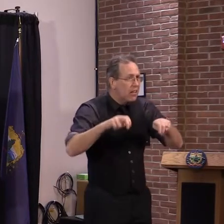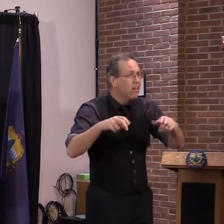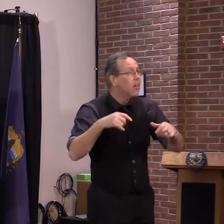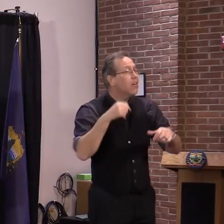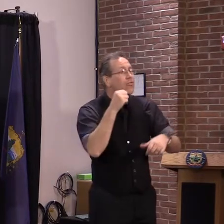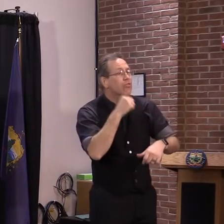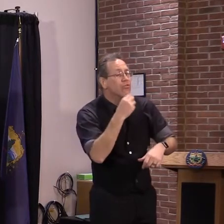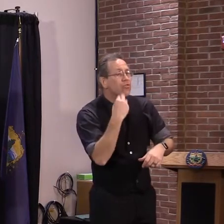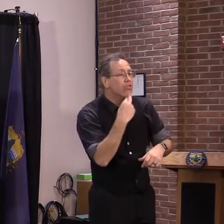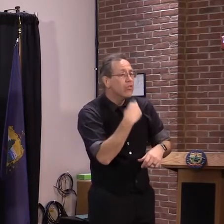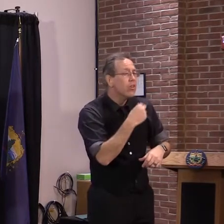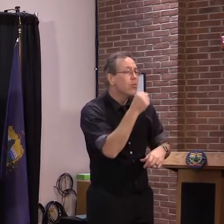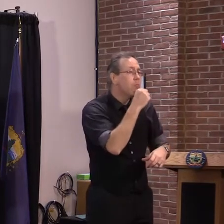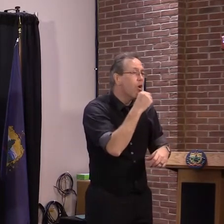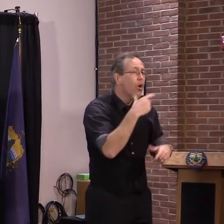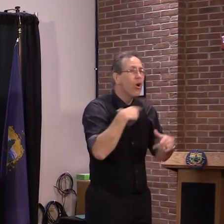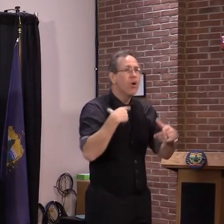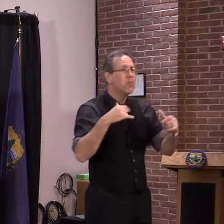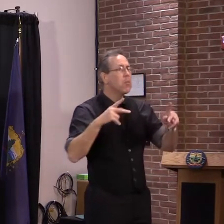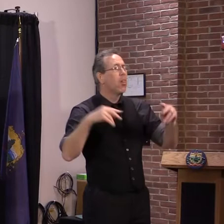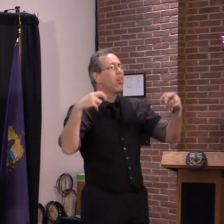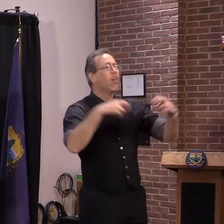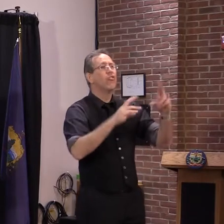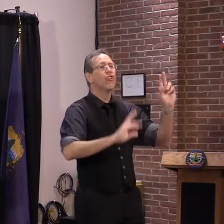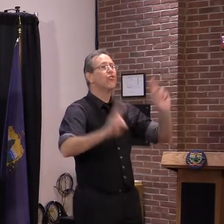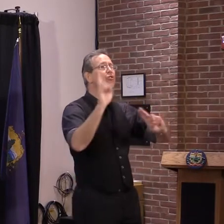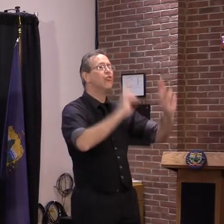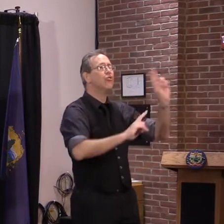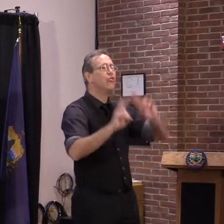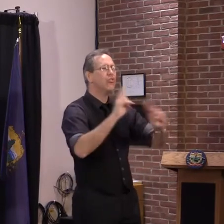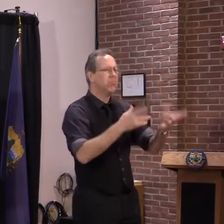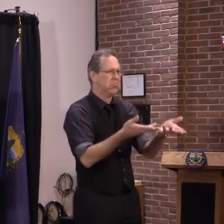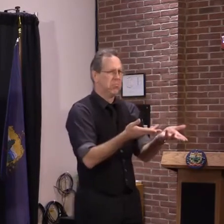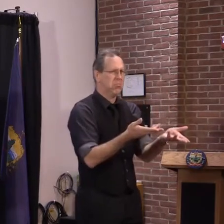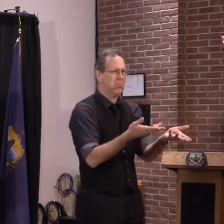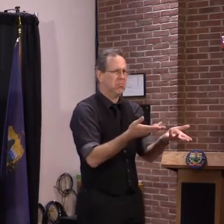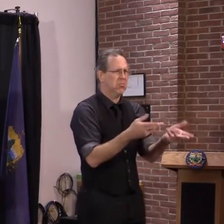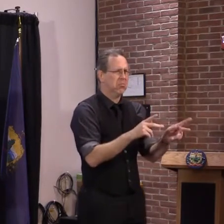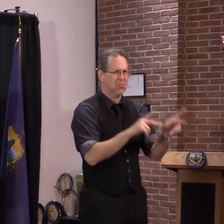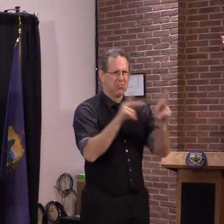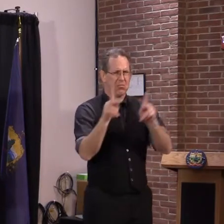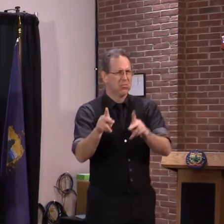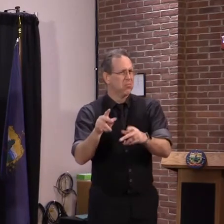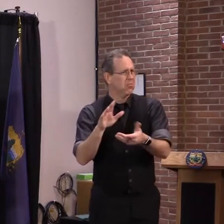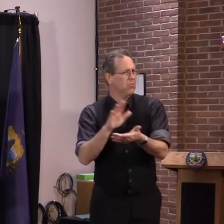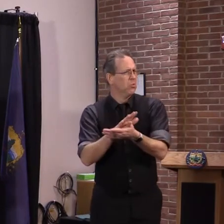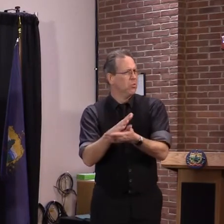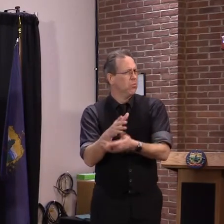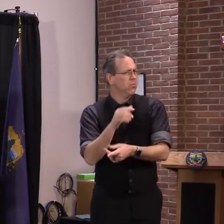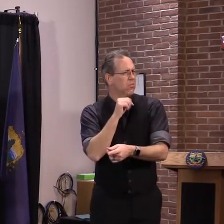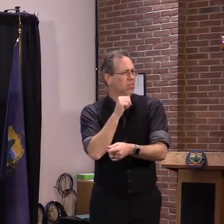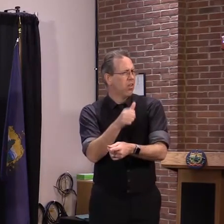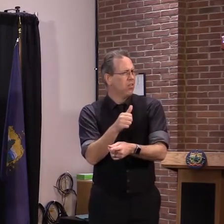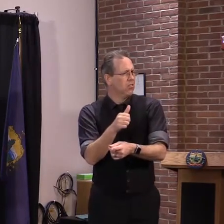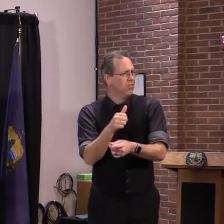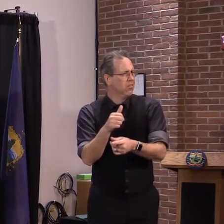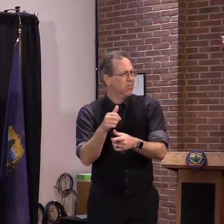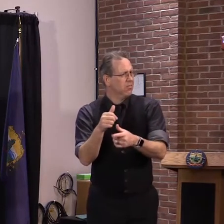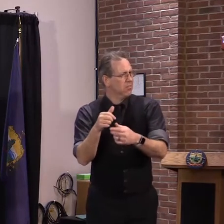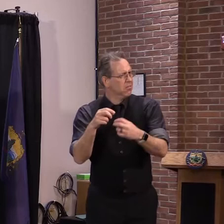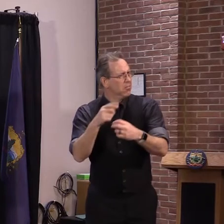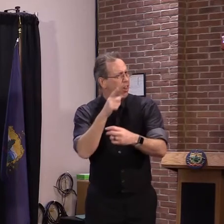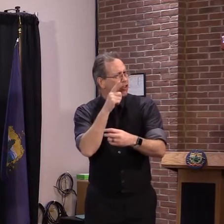that matter, and take your mask off. Yet there are some students that weren't able to do anything like